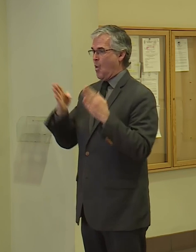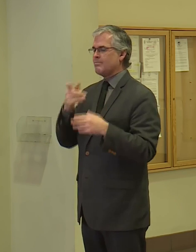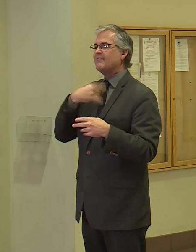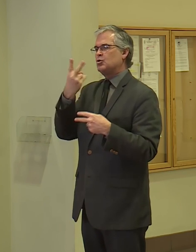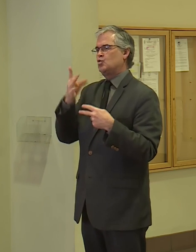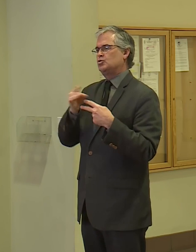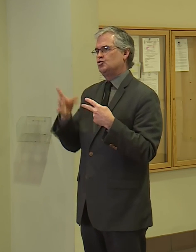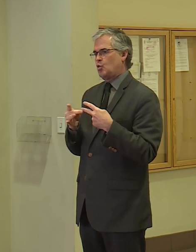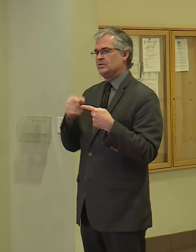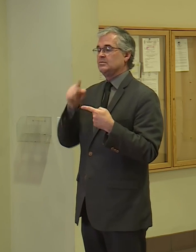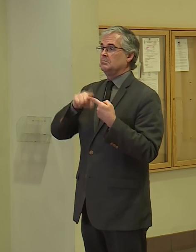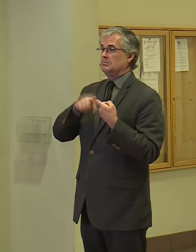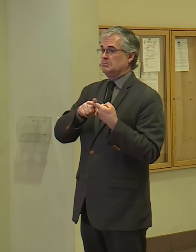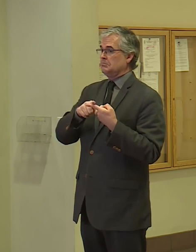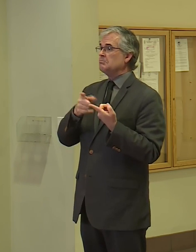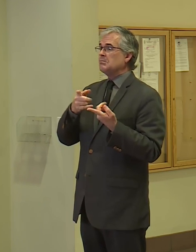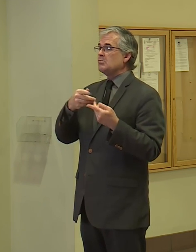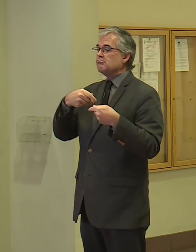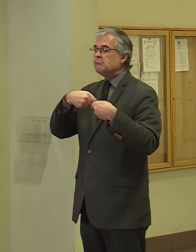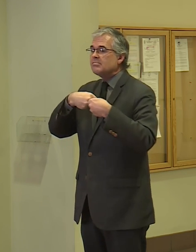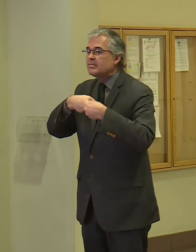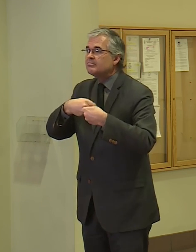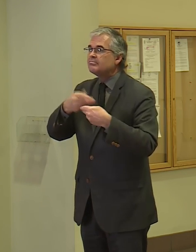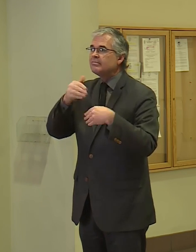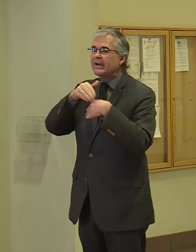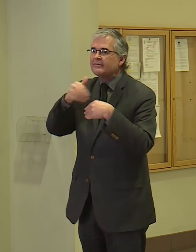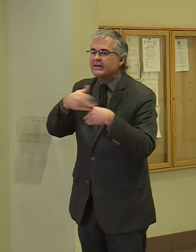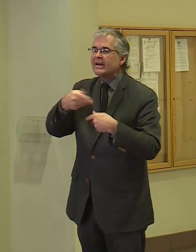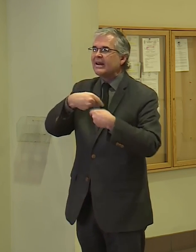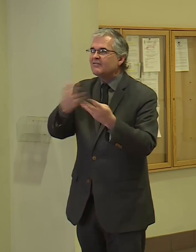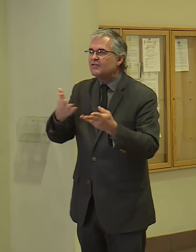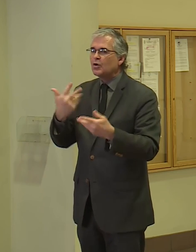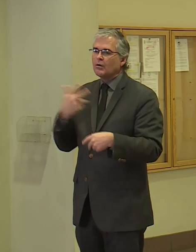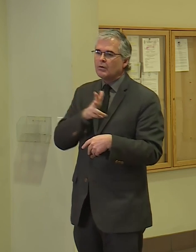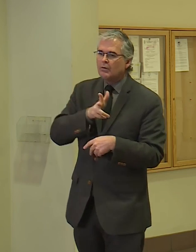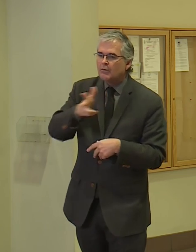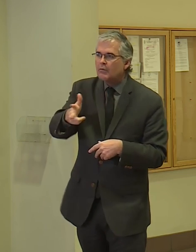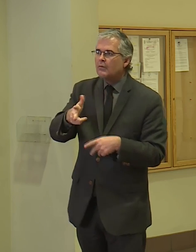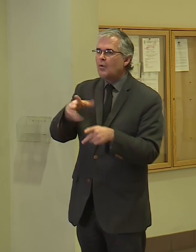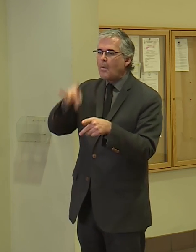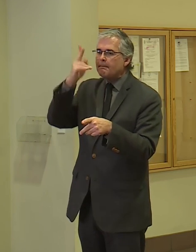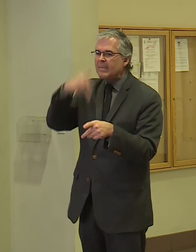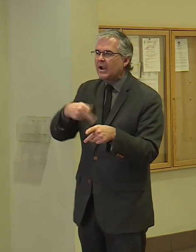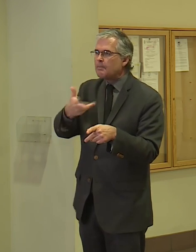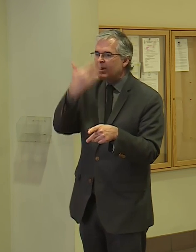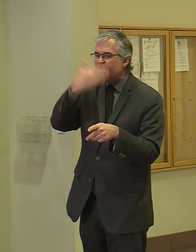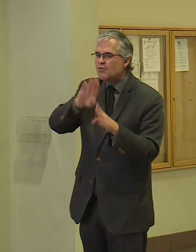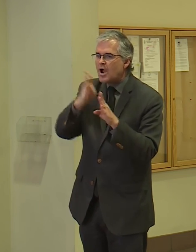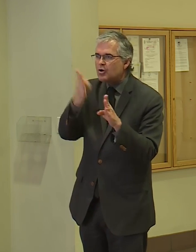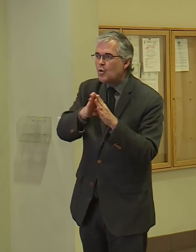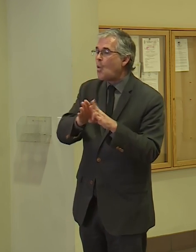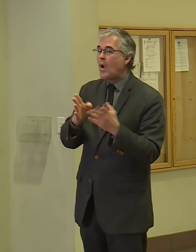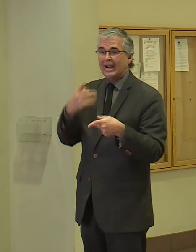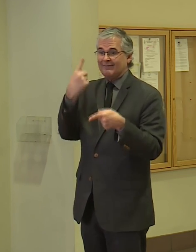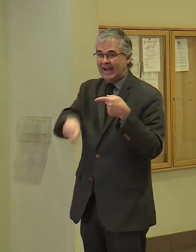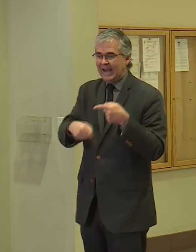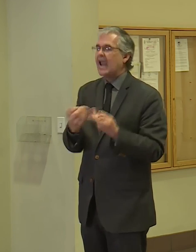service your customers through delivery drive through curbside pickup or front door service or close your doors